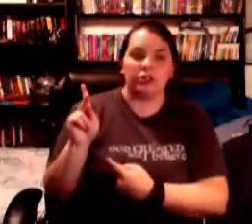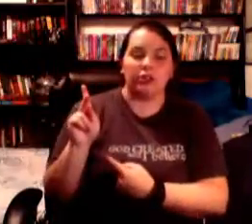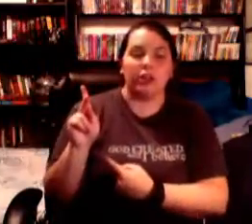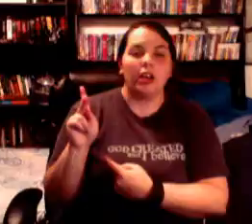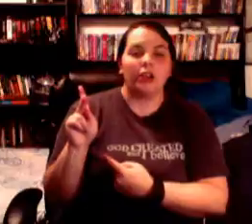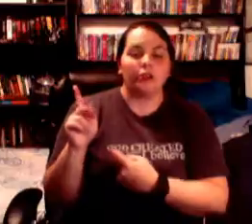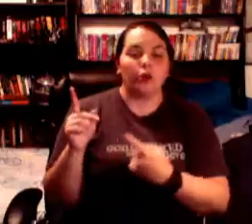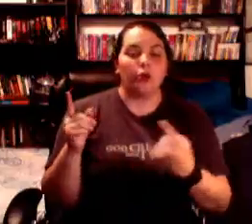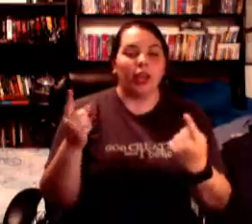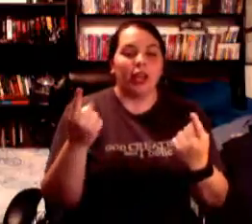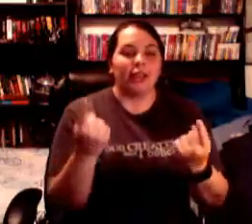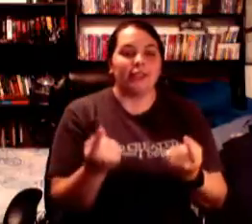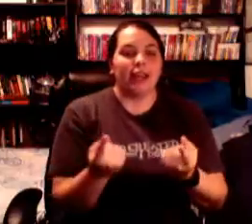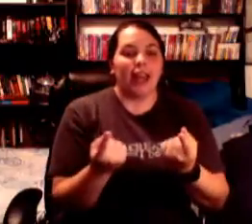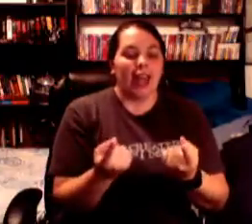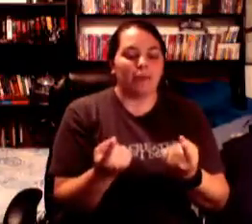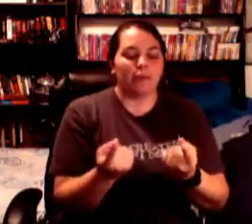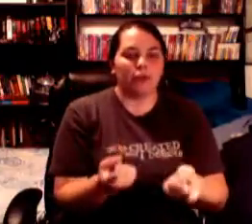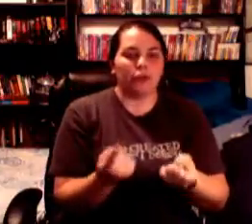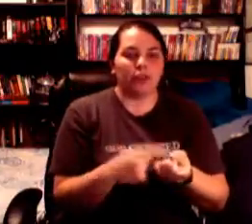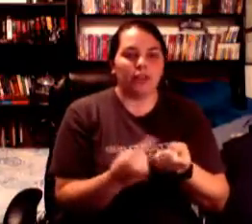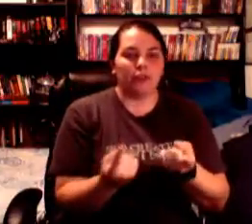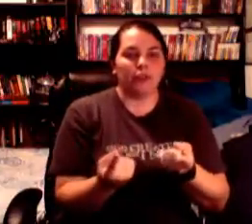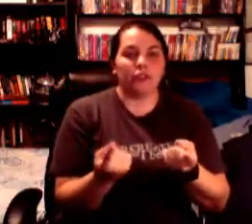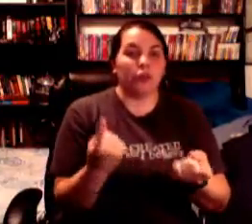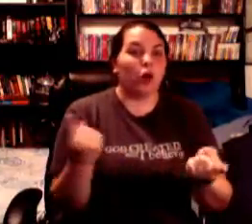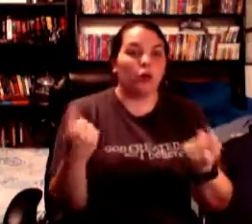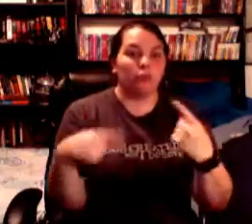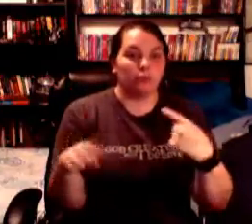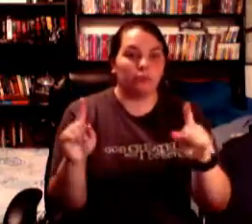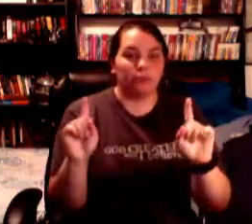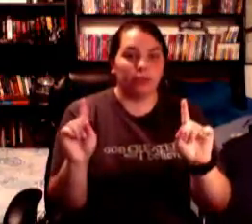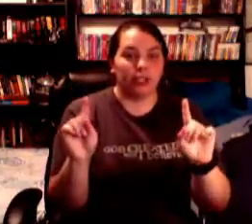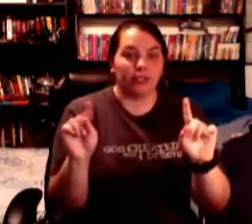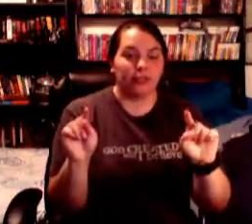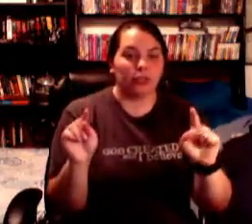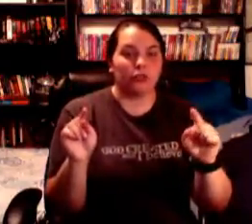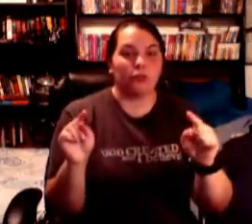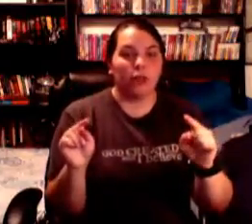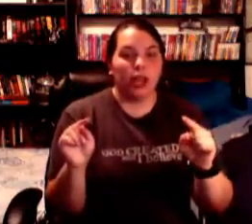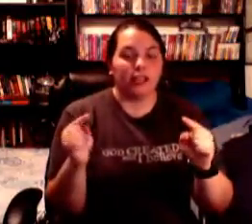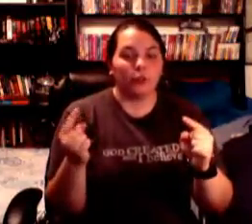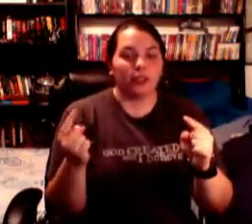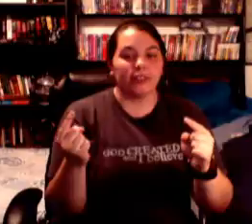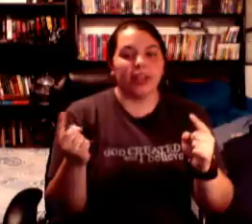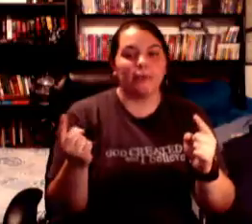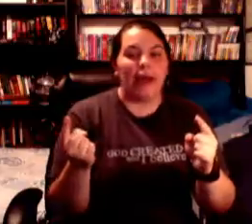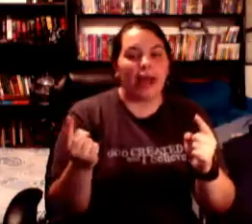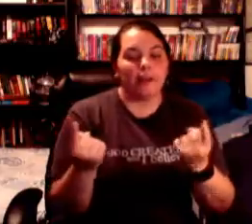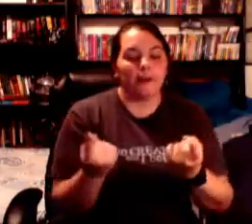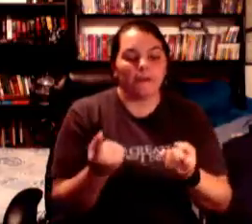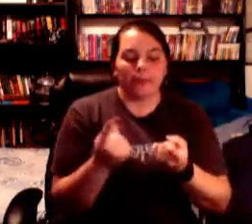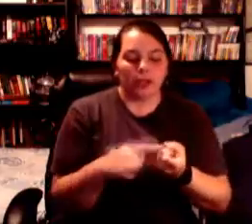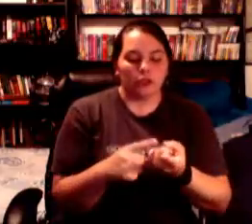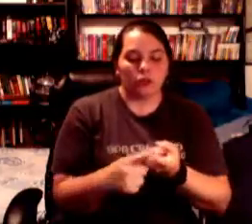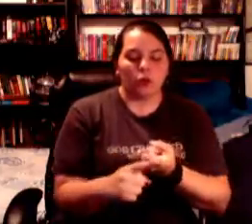returns. So it's happen with your index fingers. It's all index fingers until we get to sign back.